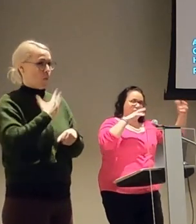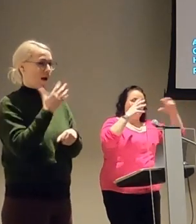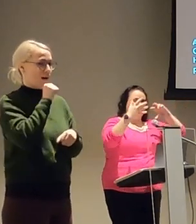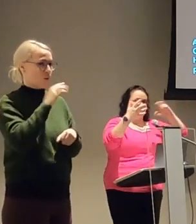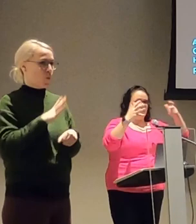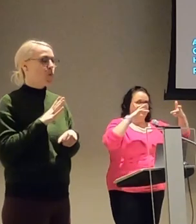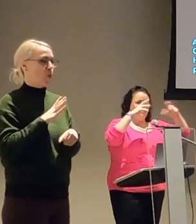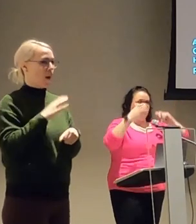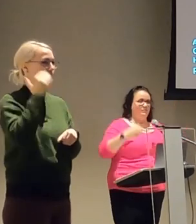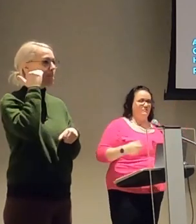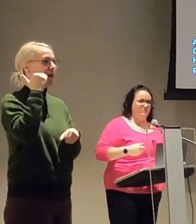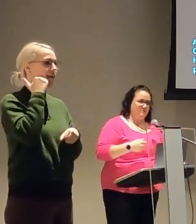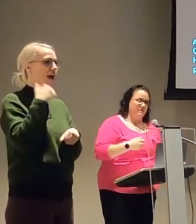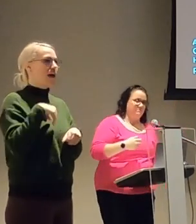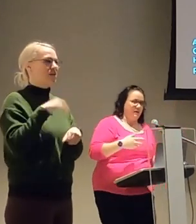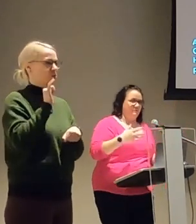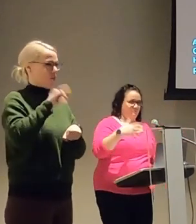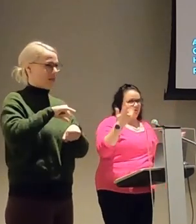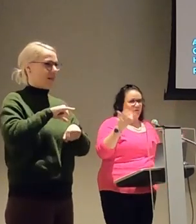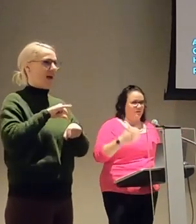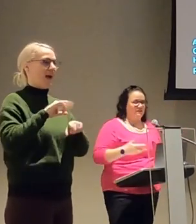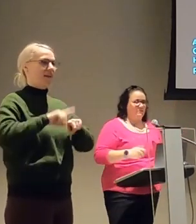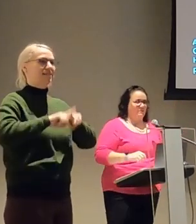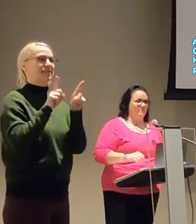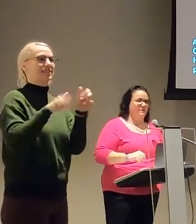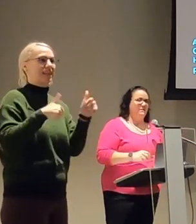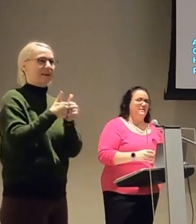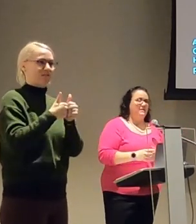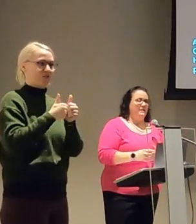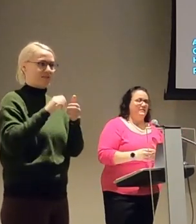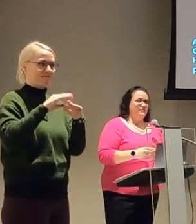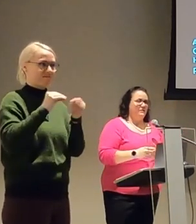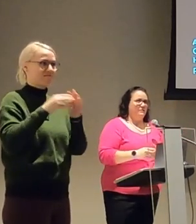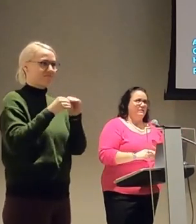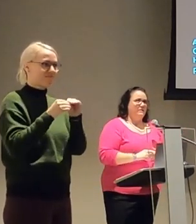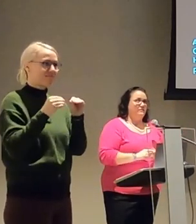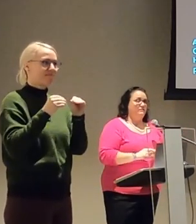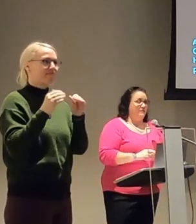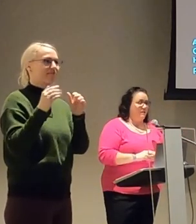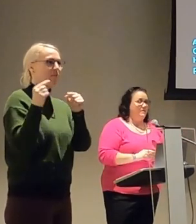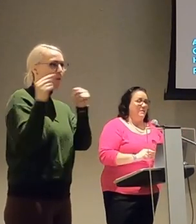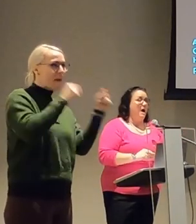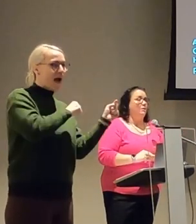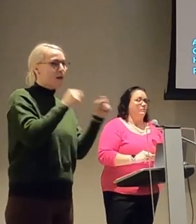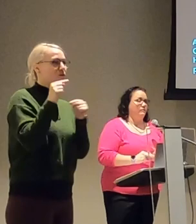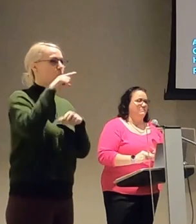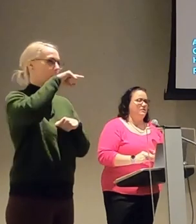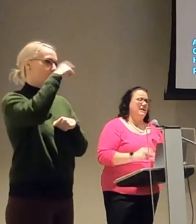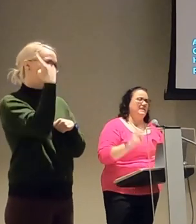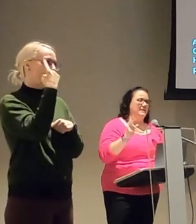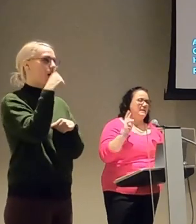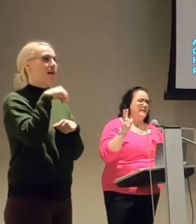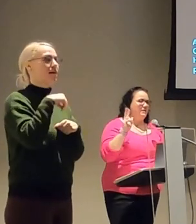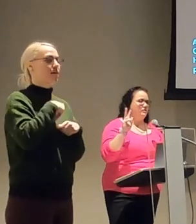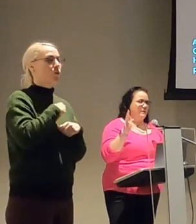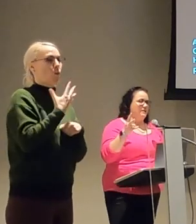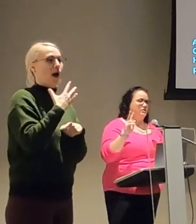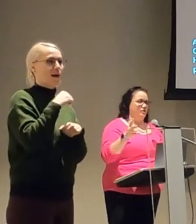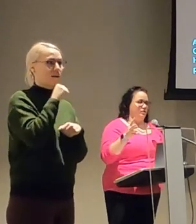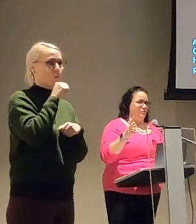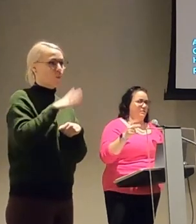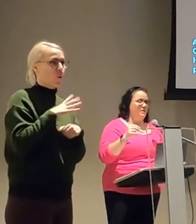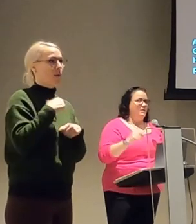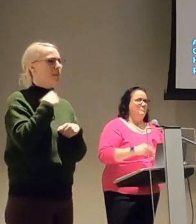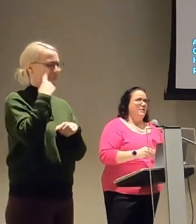know, historical racism between white women and black, against black women. And so it's a very powerful image. I think he actually